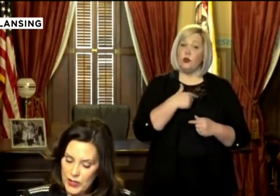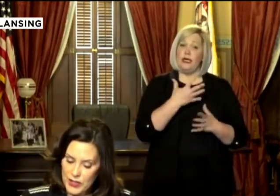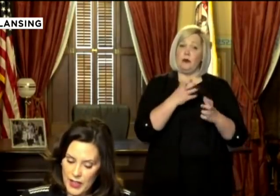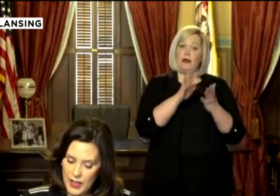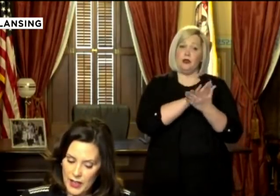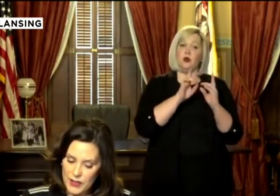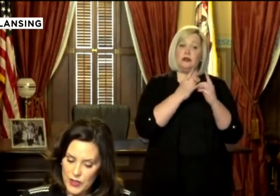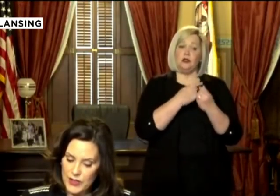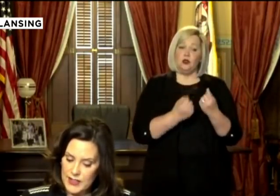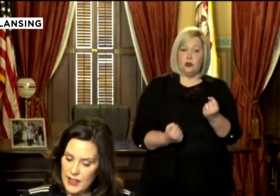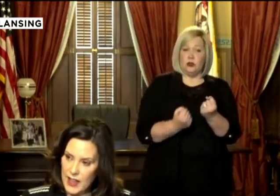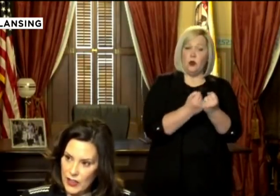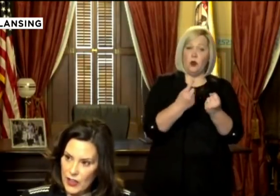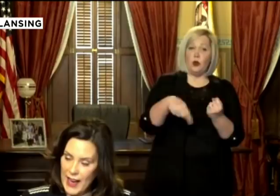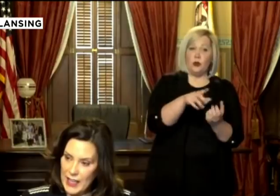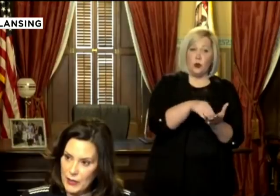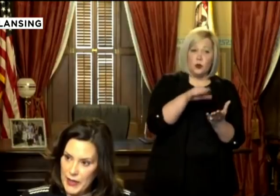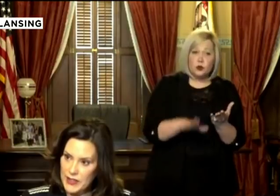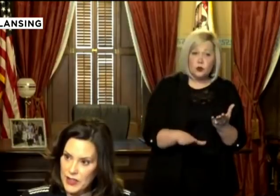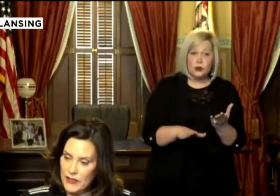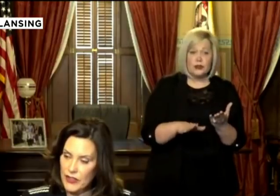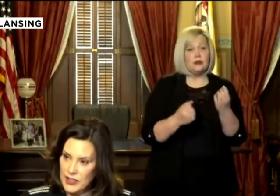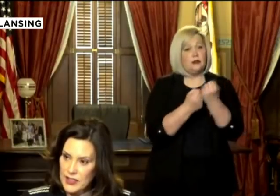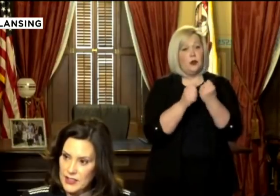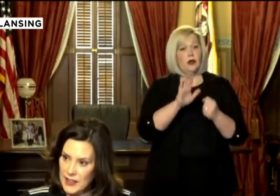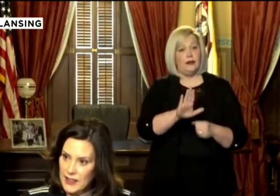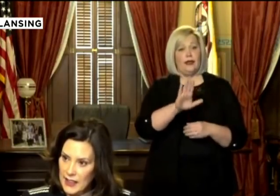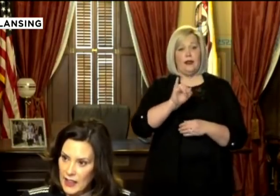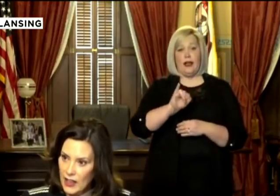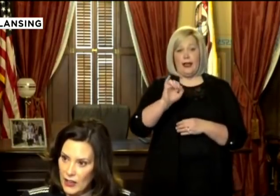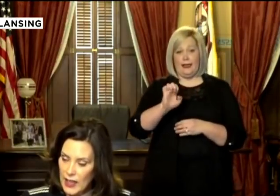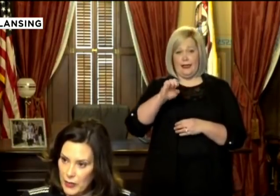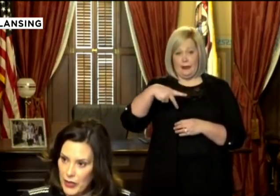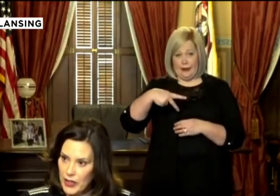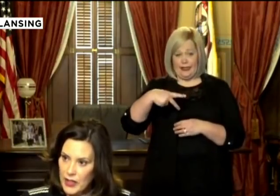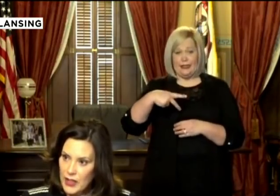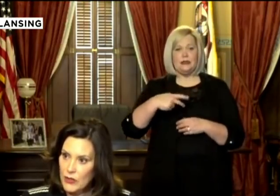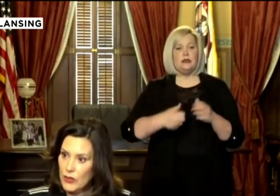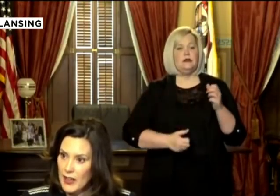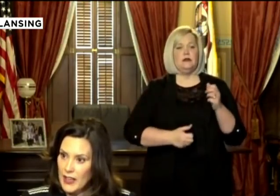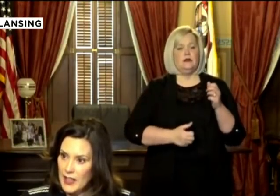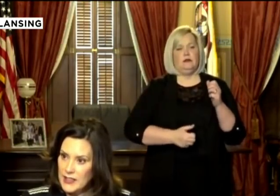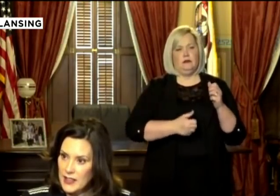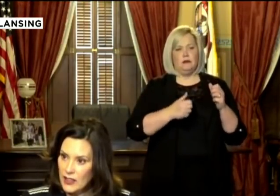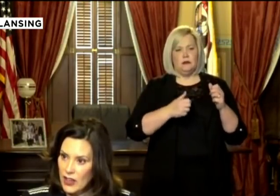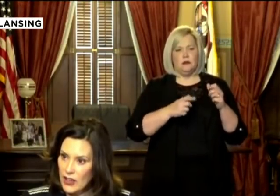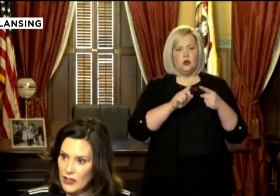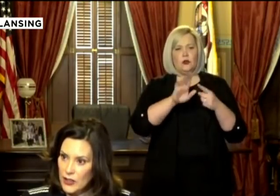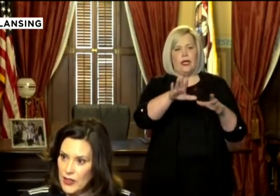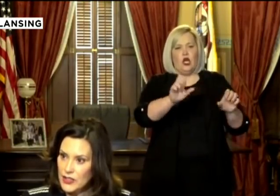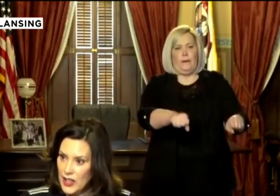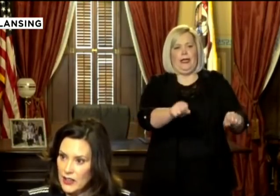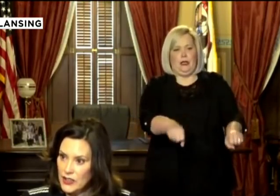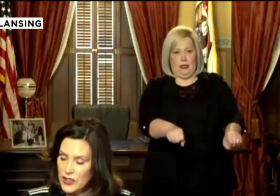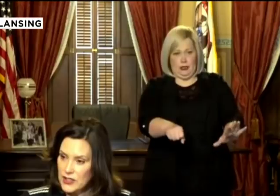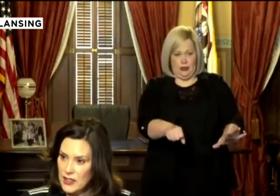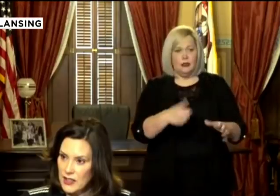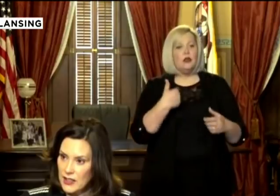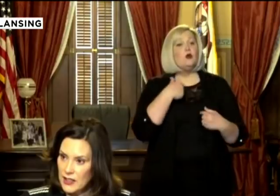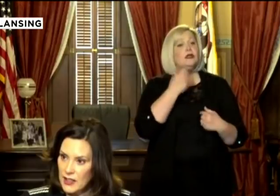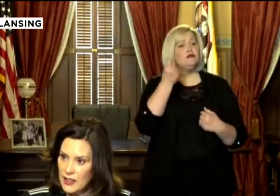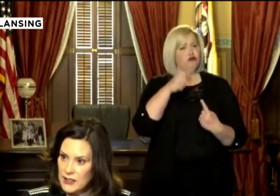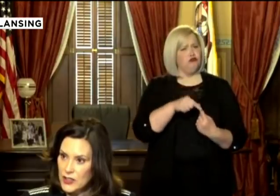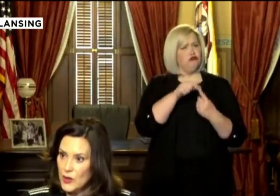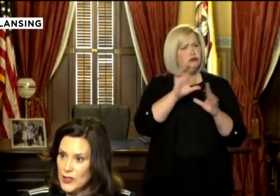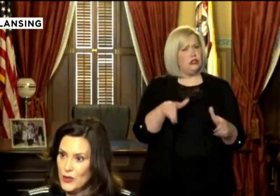to support students and their IEPs to the fullest extent that they are able. We recognize that there are unique